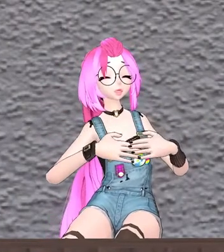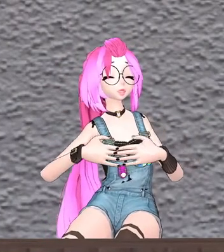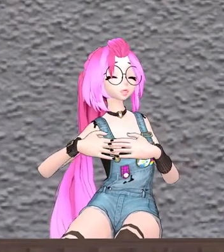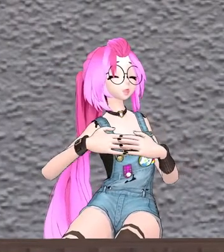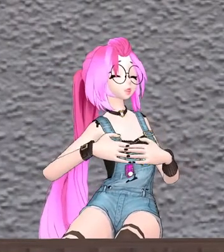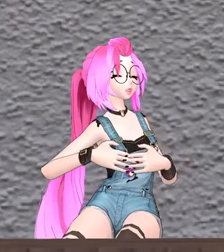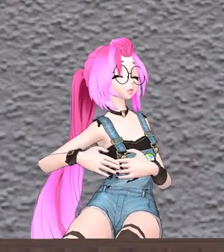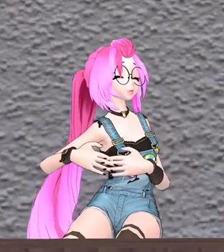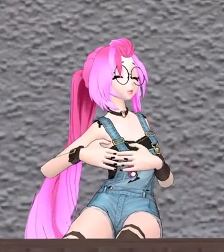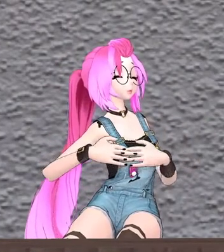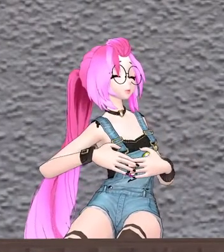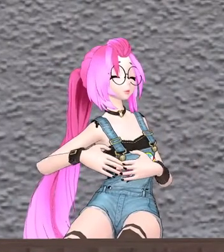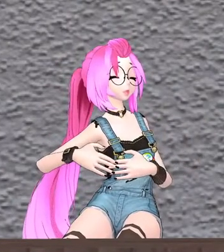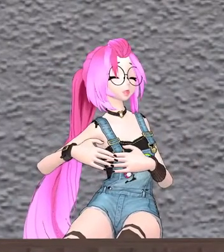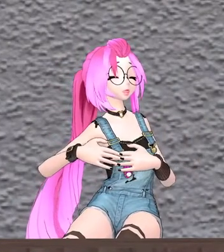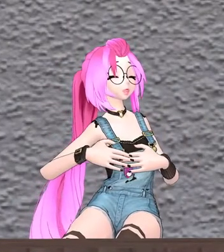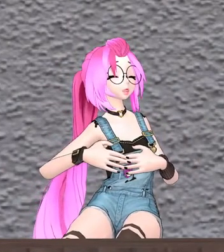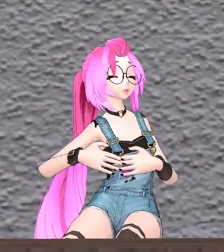Give me another show of hands. Give me another.